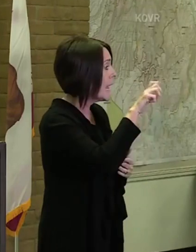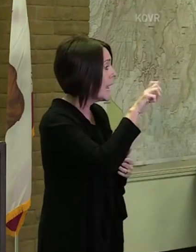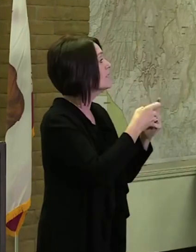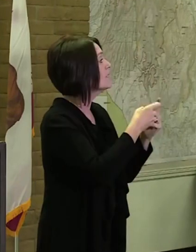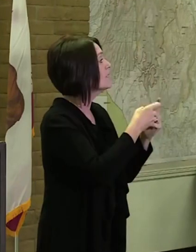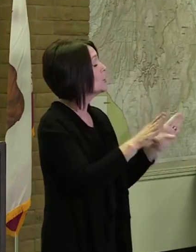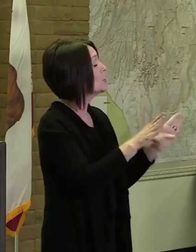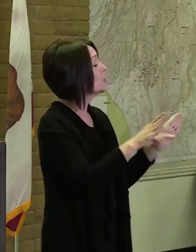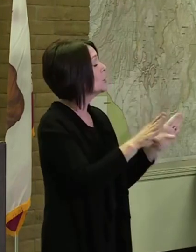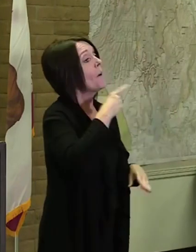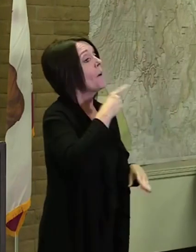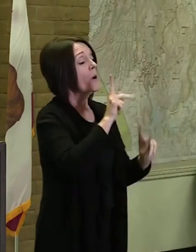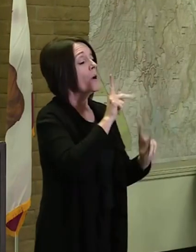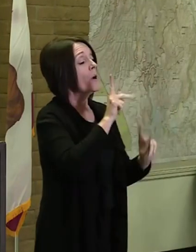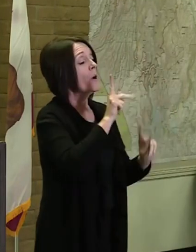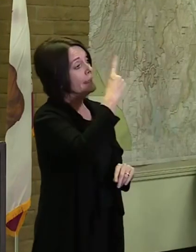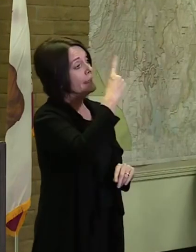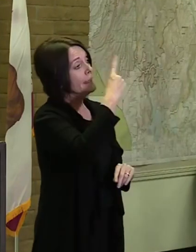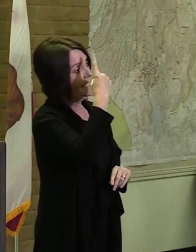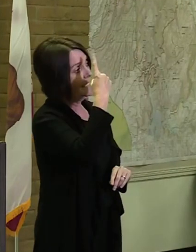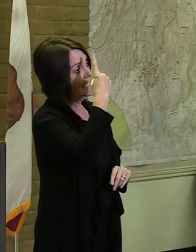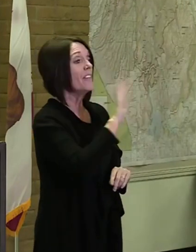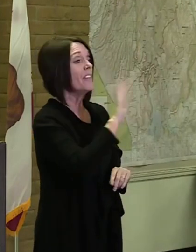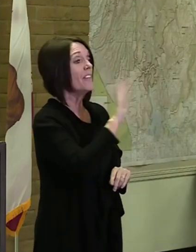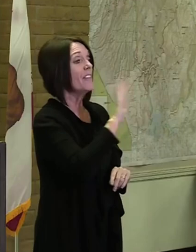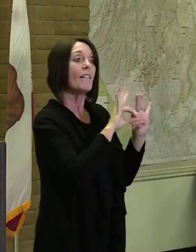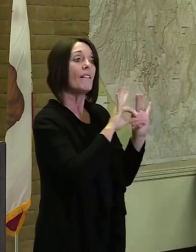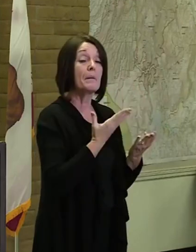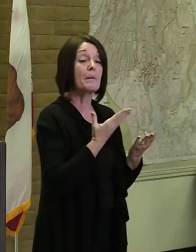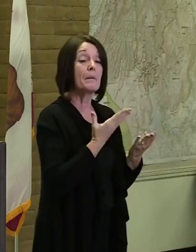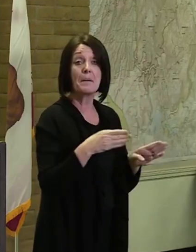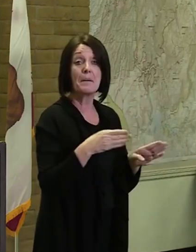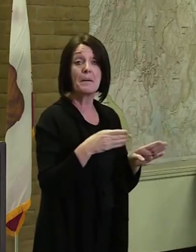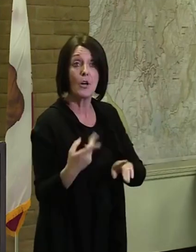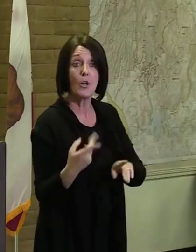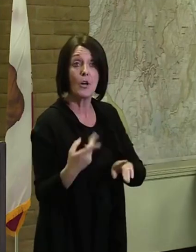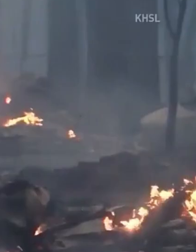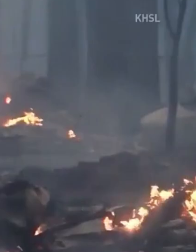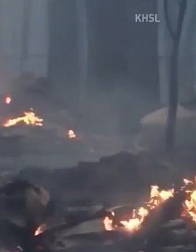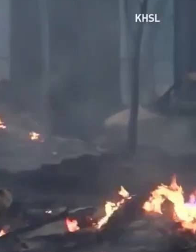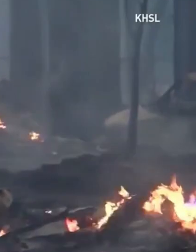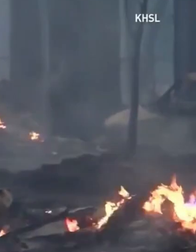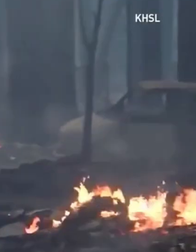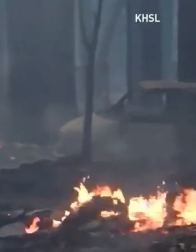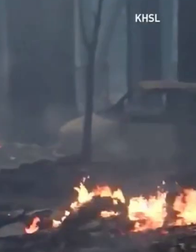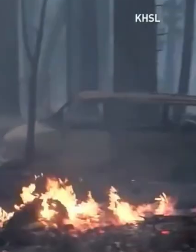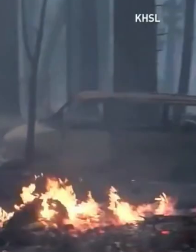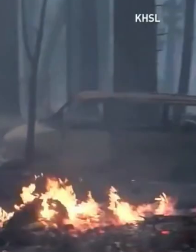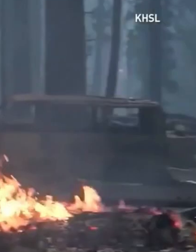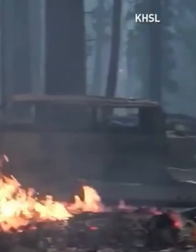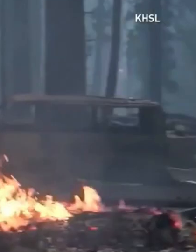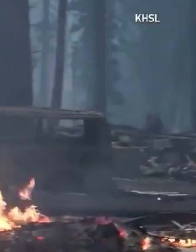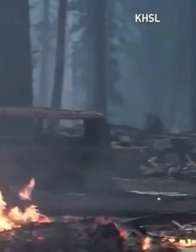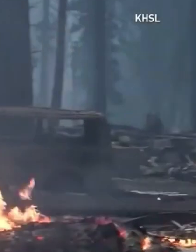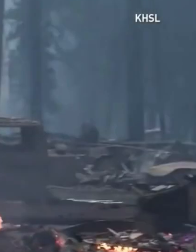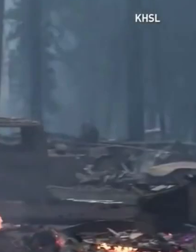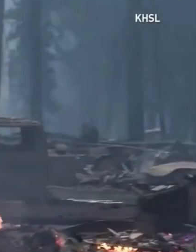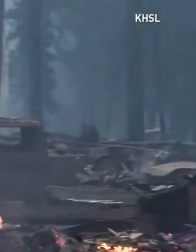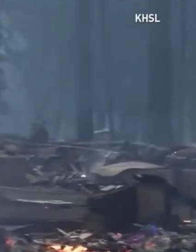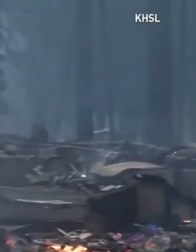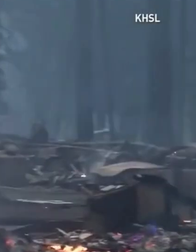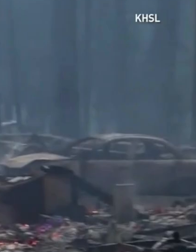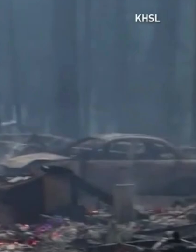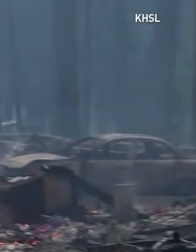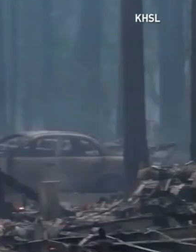suspect that a loved one may have perished in the fire. It's the deadliest and most destructive wildfire in California history.